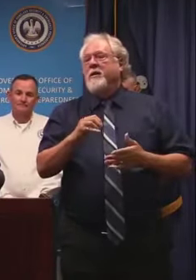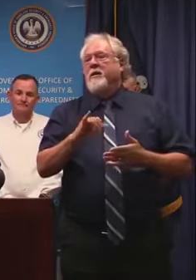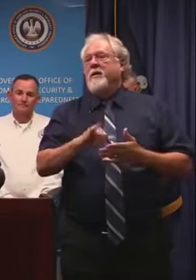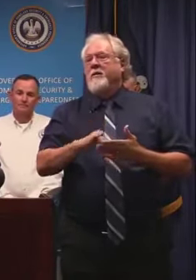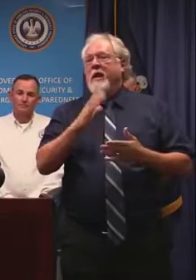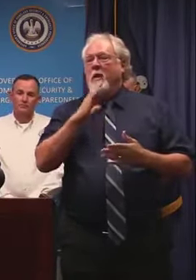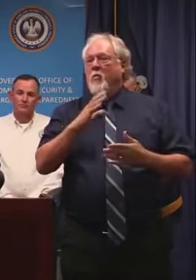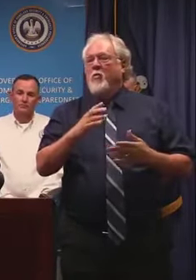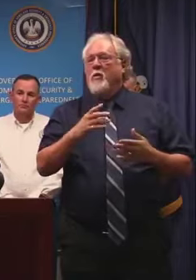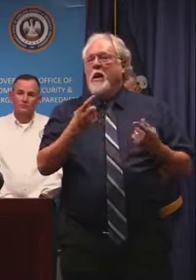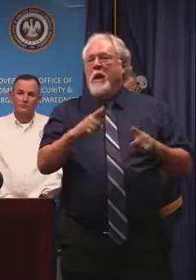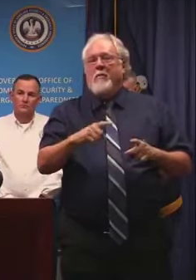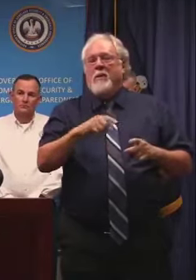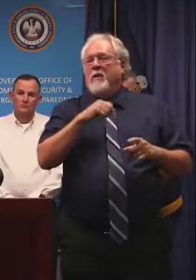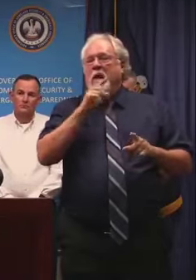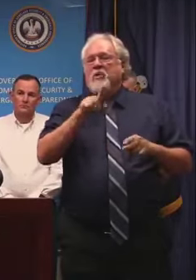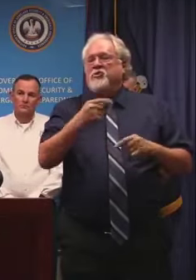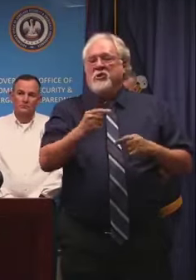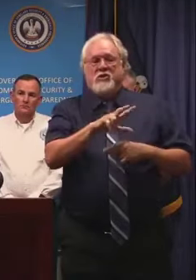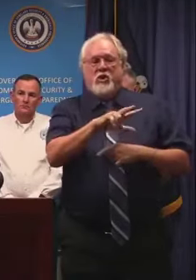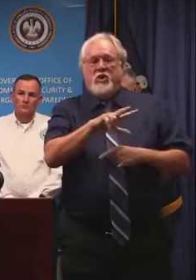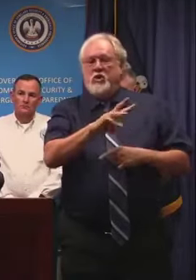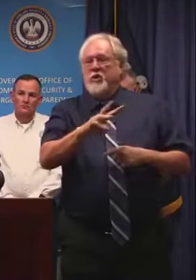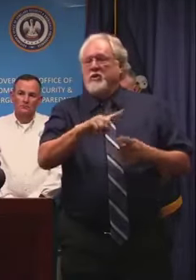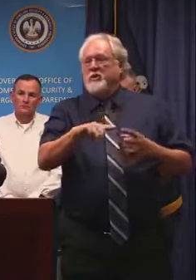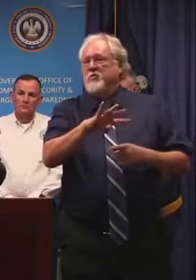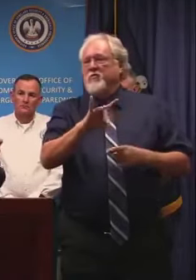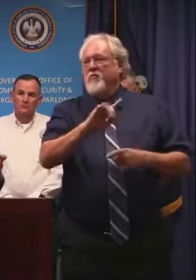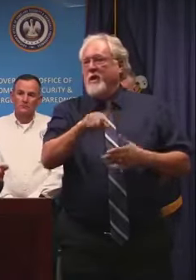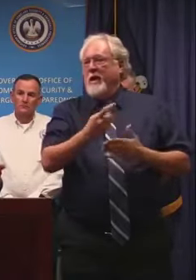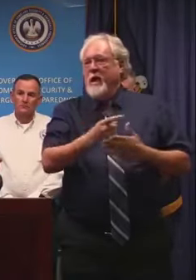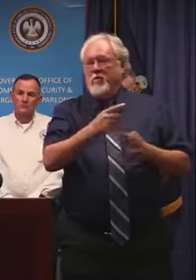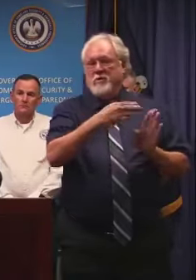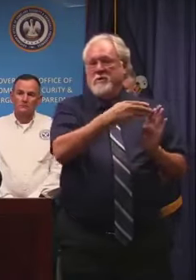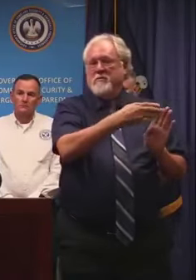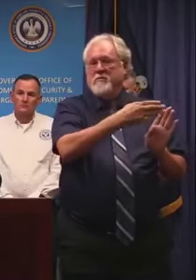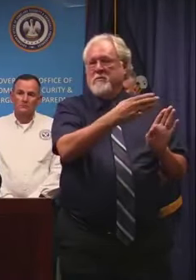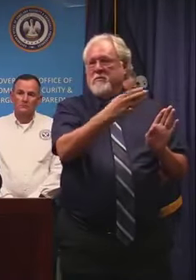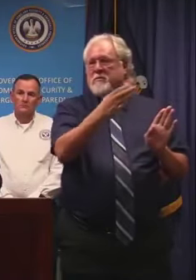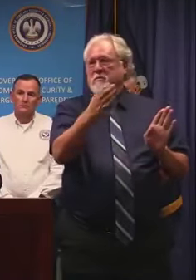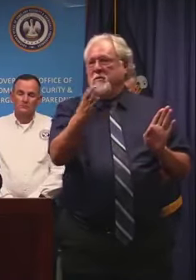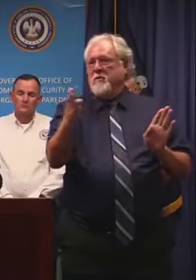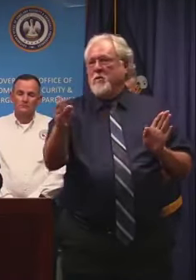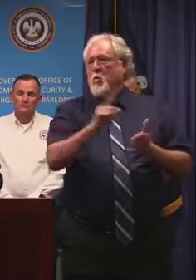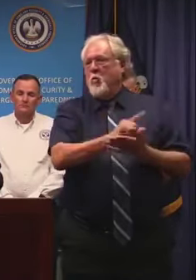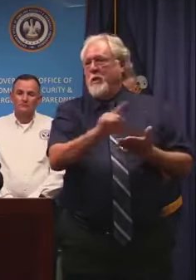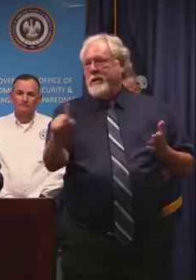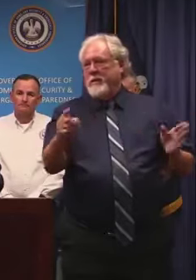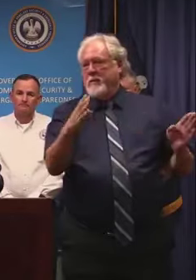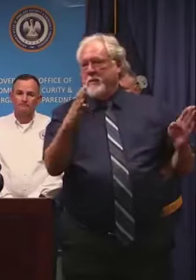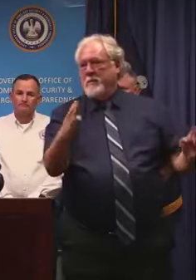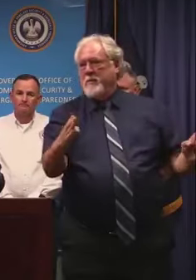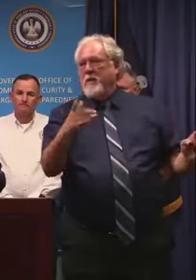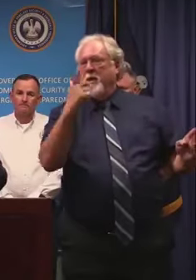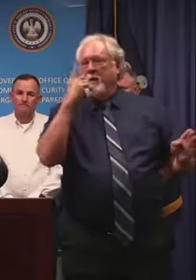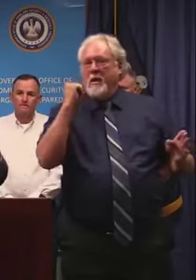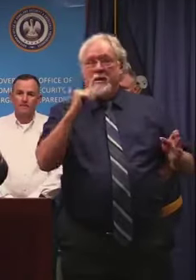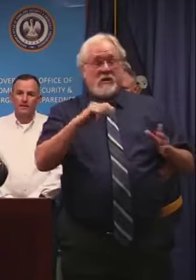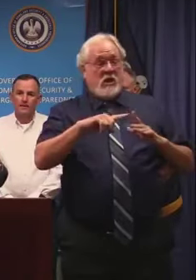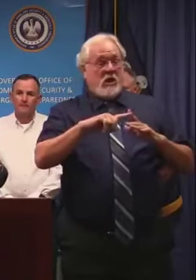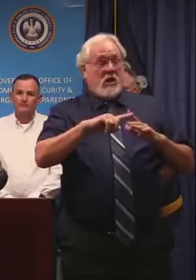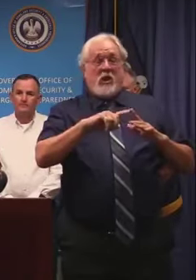out not just over the next 36 to 48 hours. This is going to play out over the next week or so. Because once this